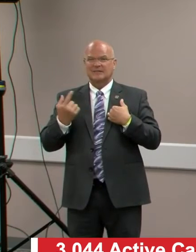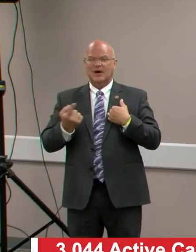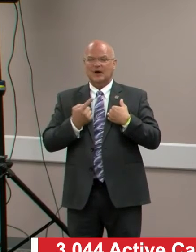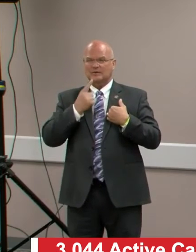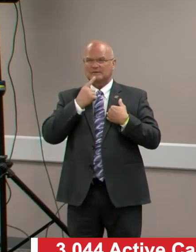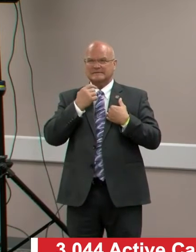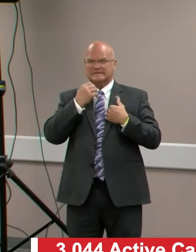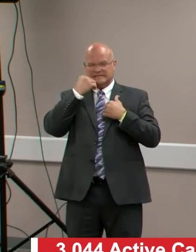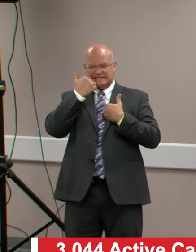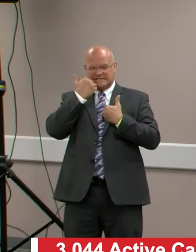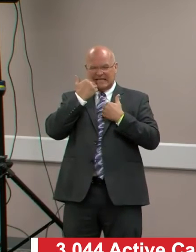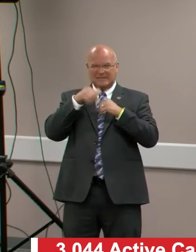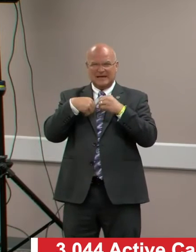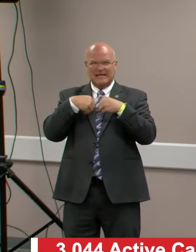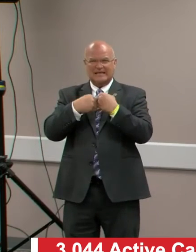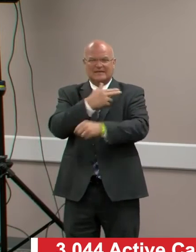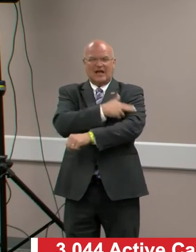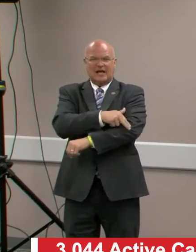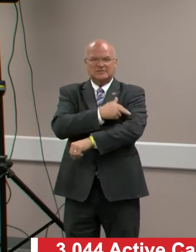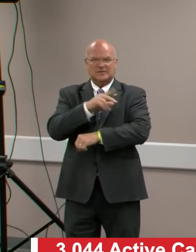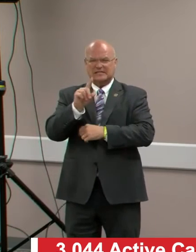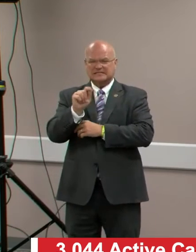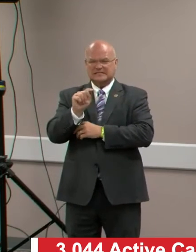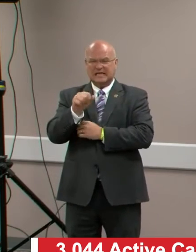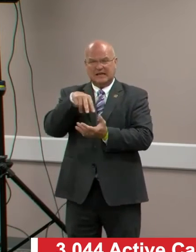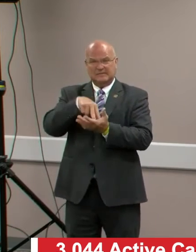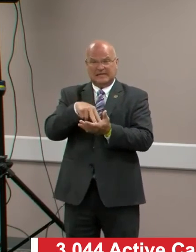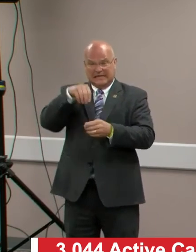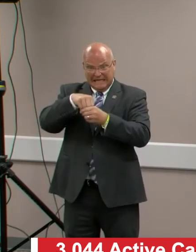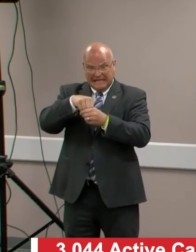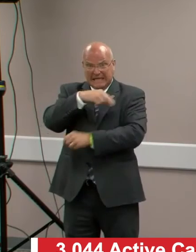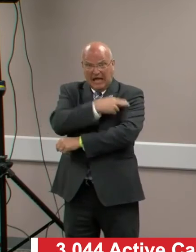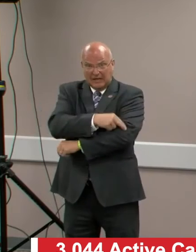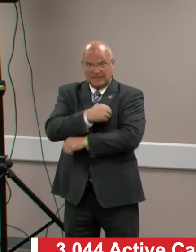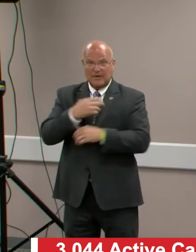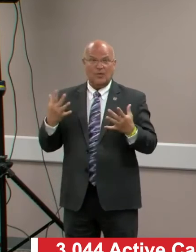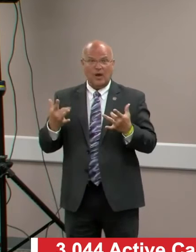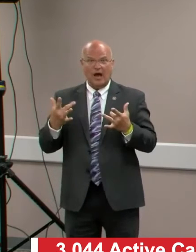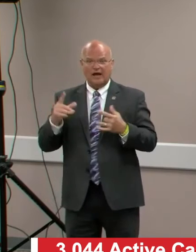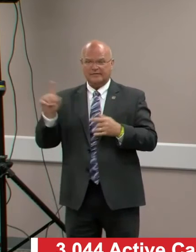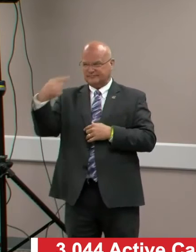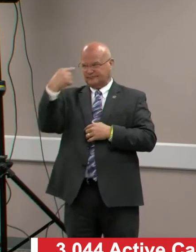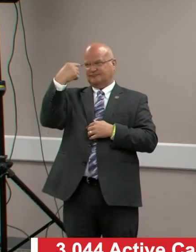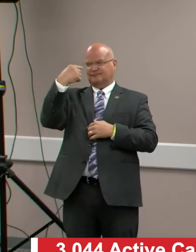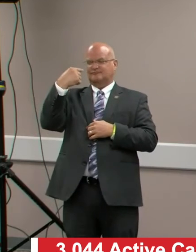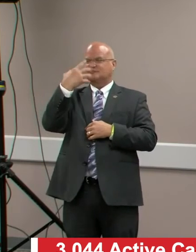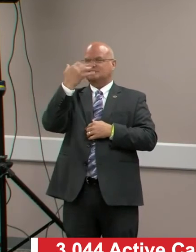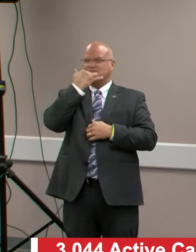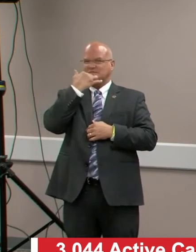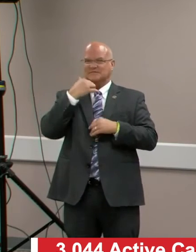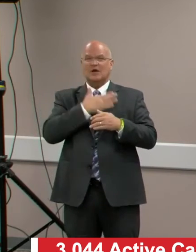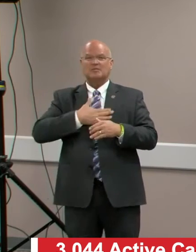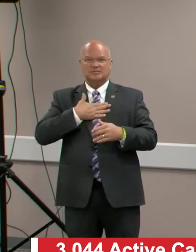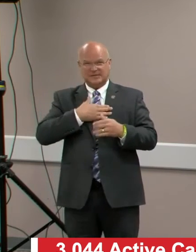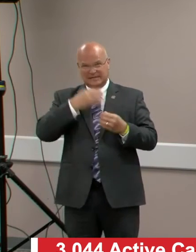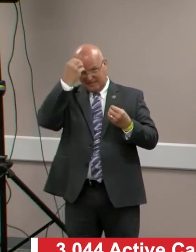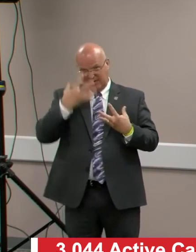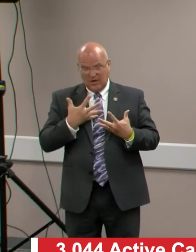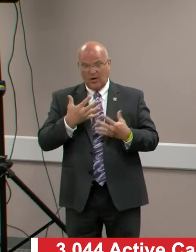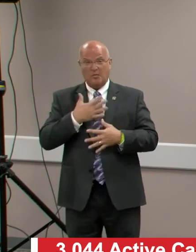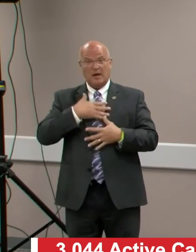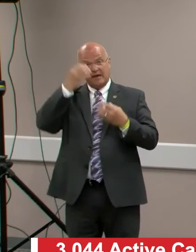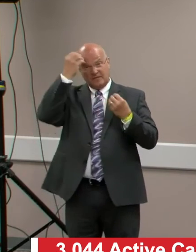timid about giving hospitalization data when I'm standing in the hospital because they could easily correct me if I'm wrong, so please do. But